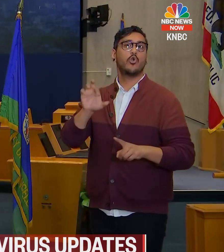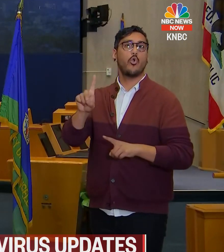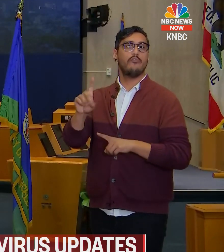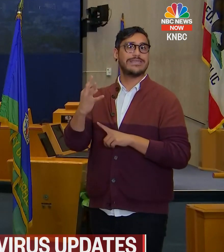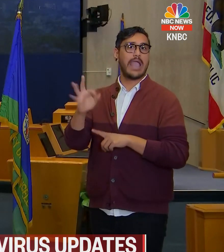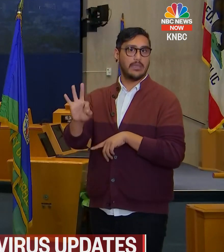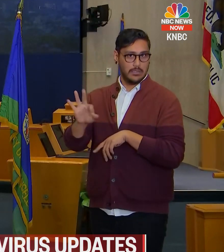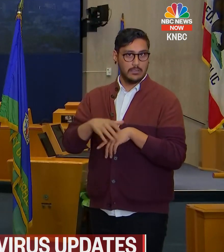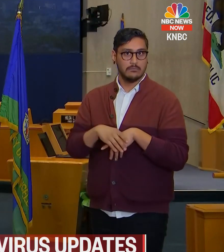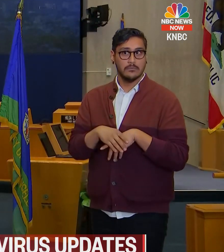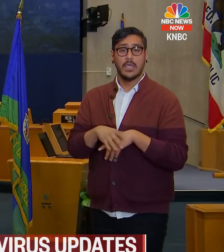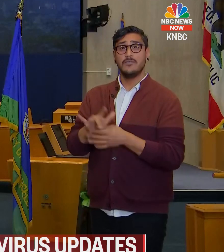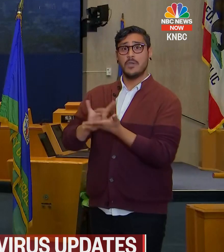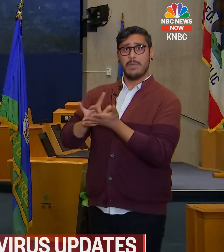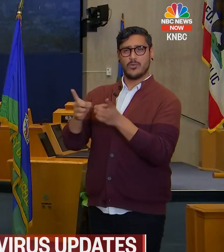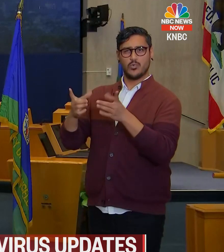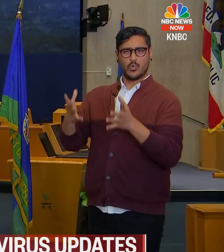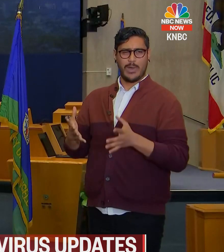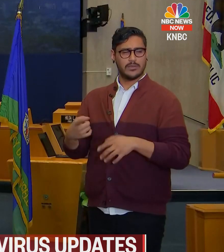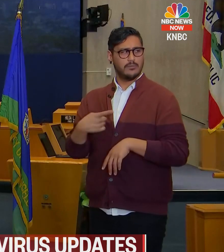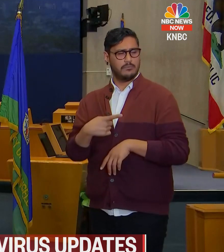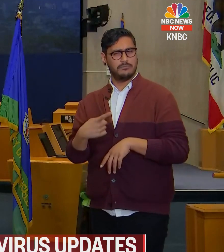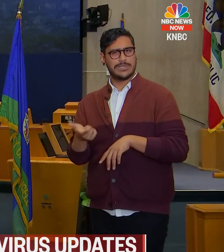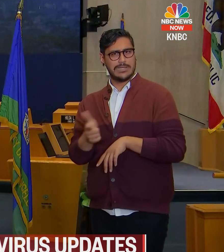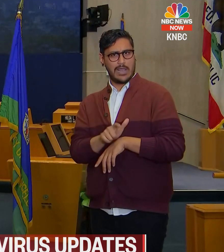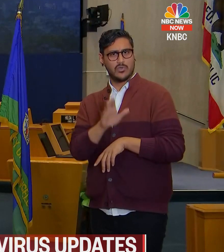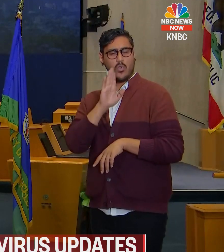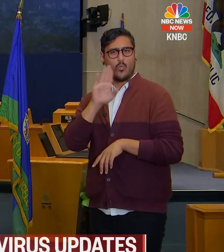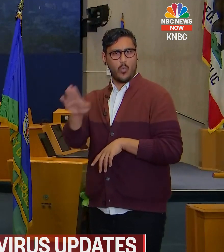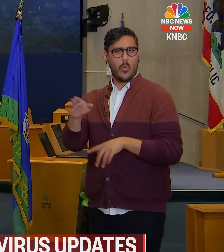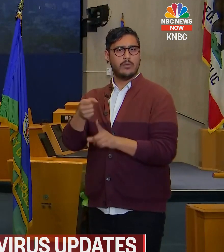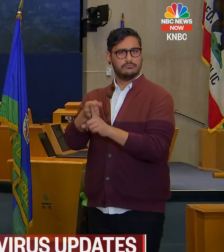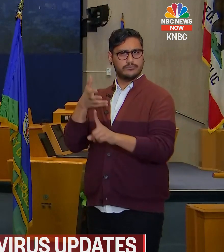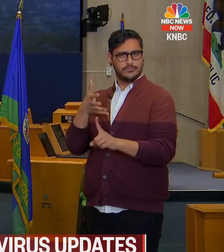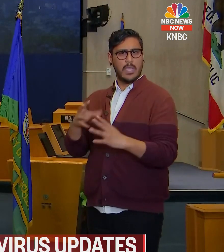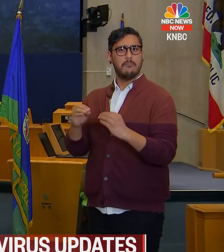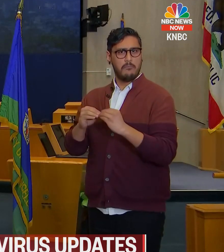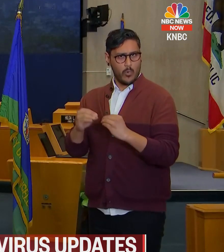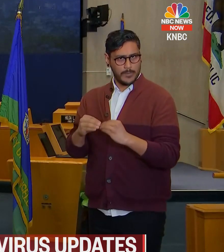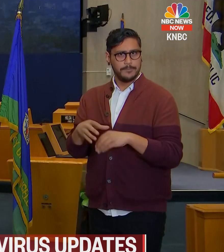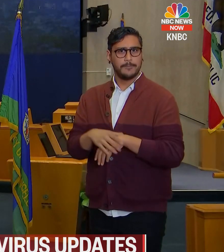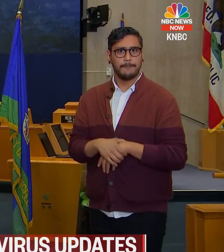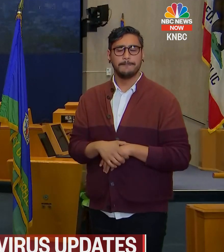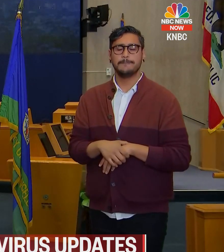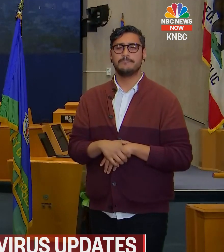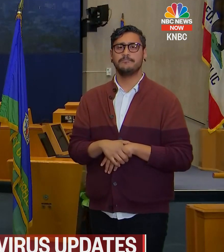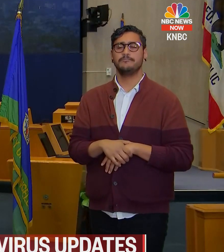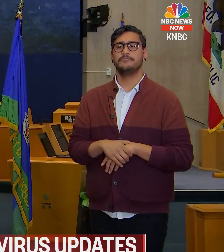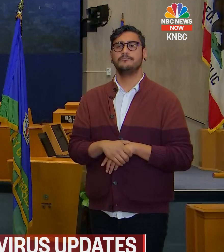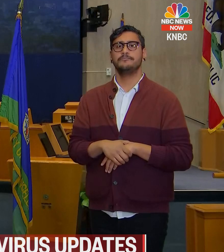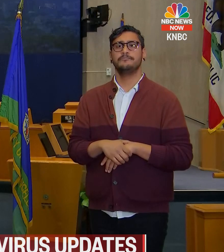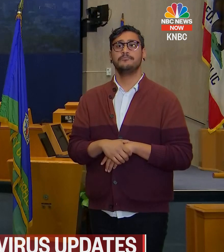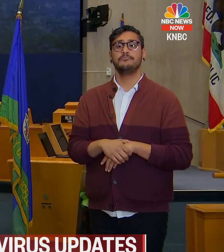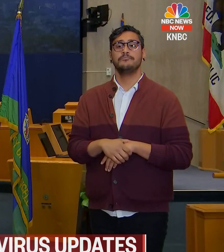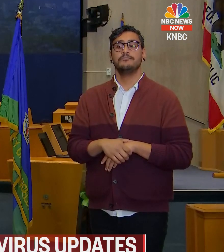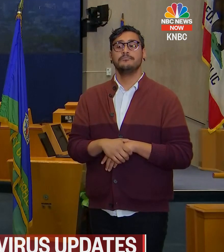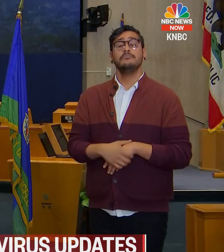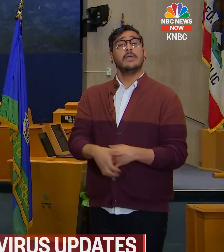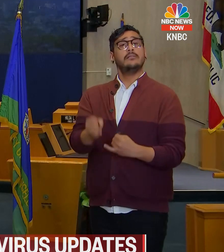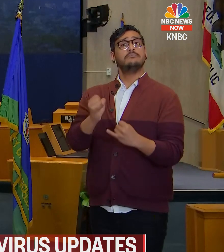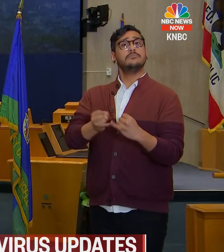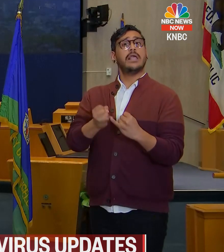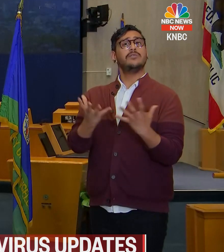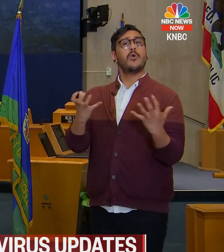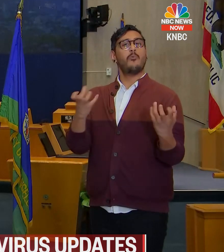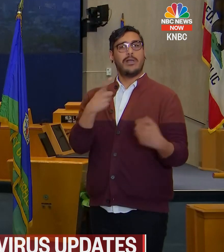Our medical director will come after me to discuss that in more detail and in depth. Final thing I would like to